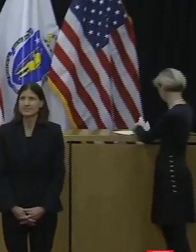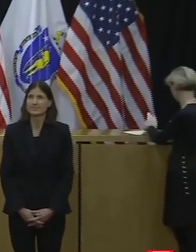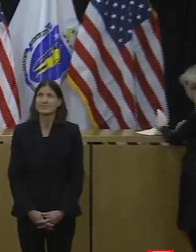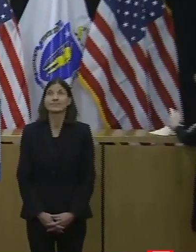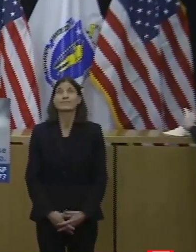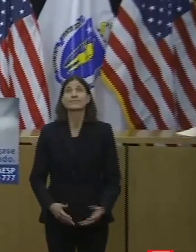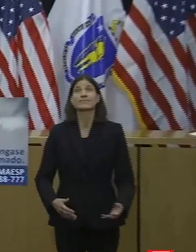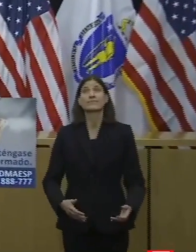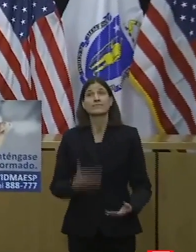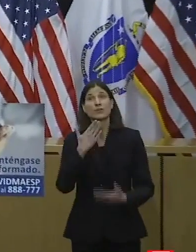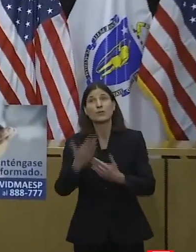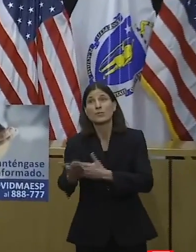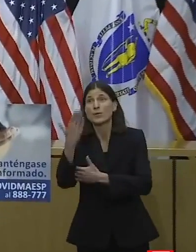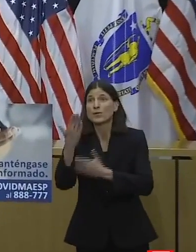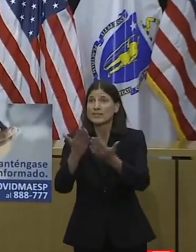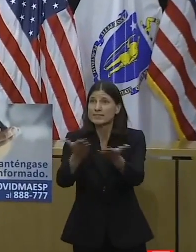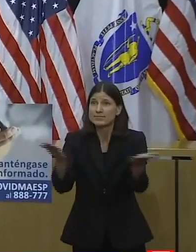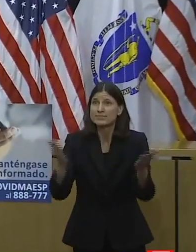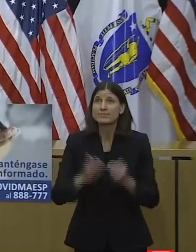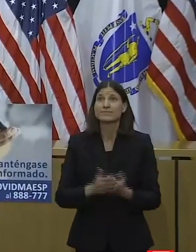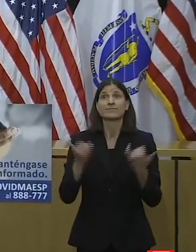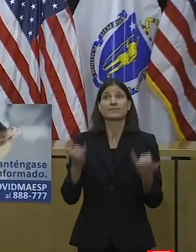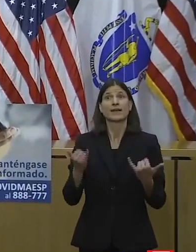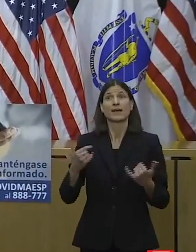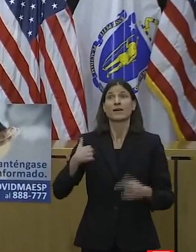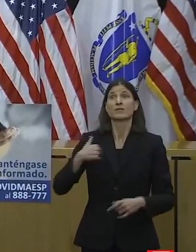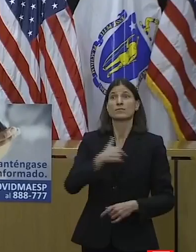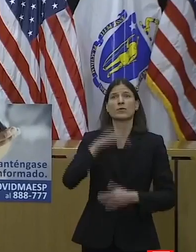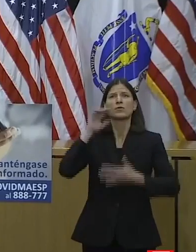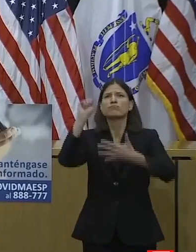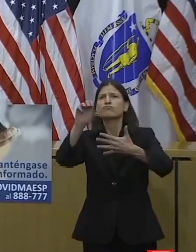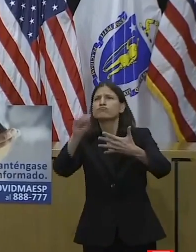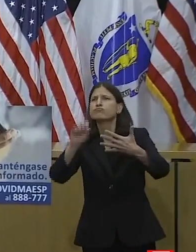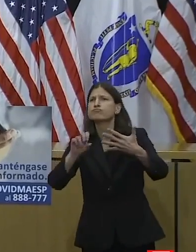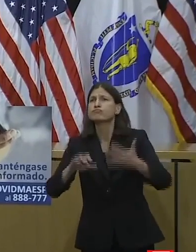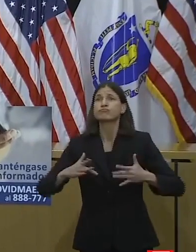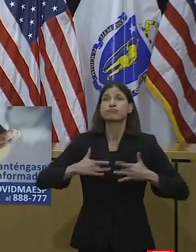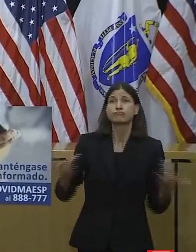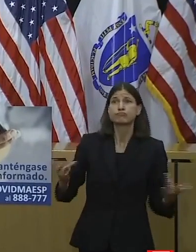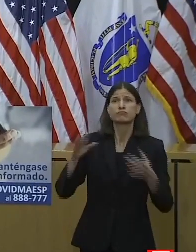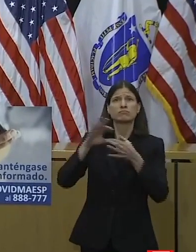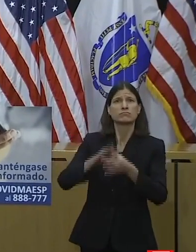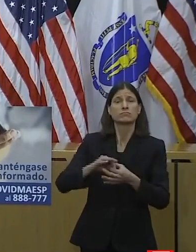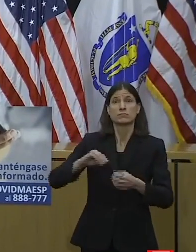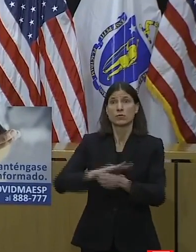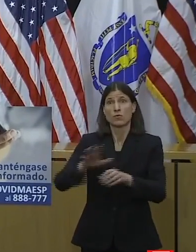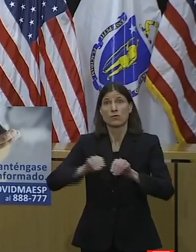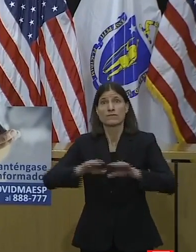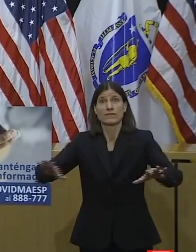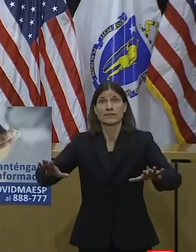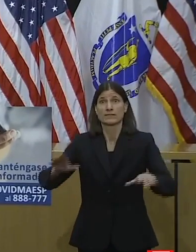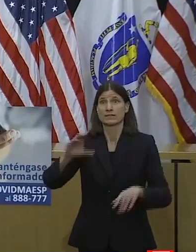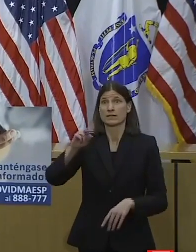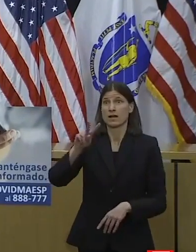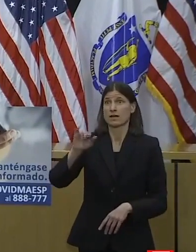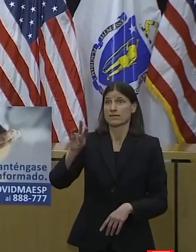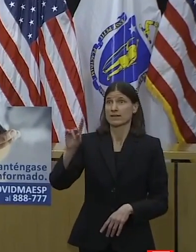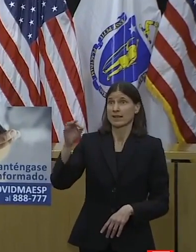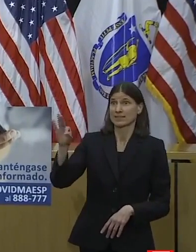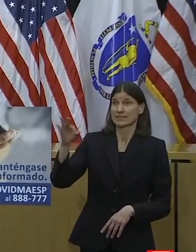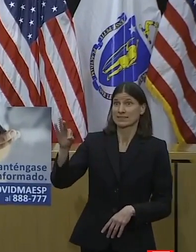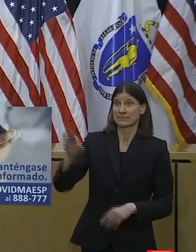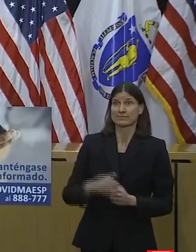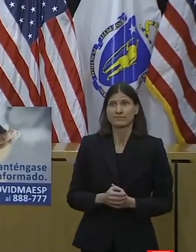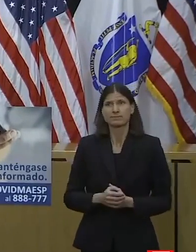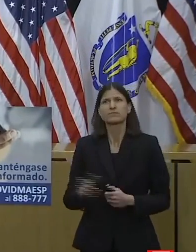So good morning. Today we're going to provide an update on COVID-19 testing, personal protective equipment, hospital